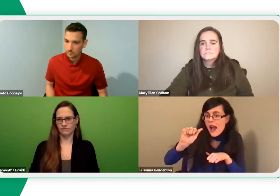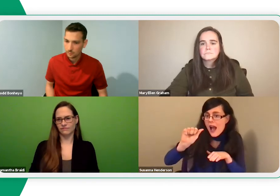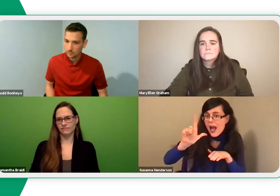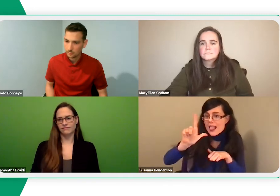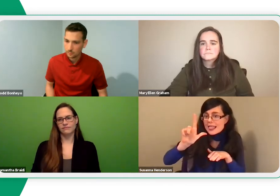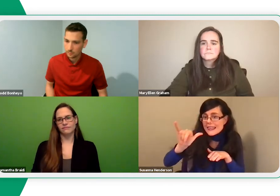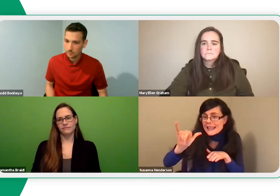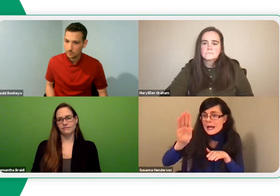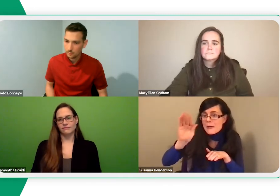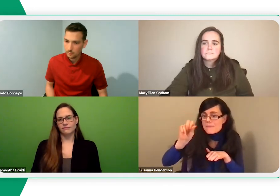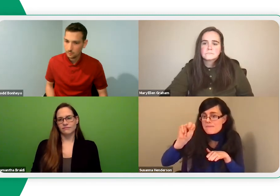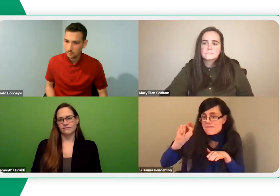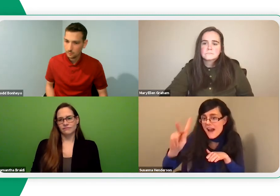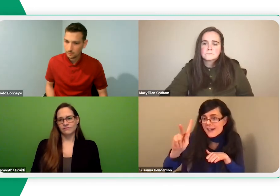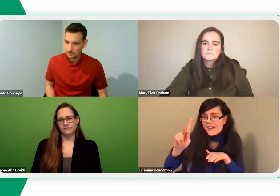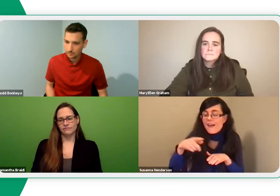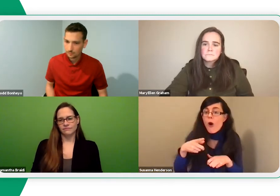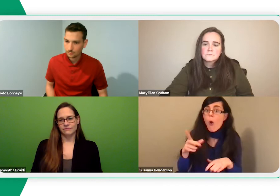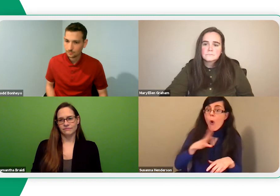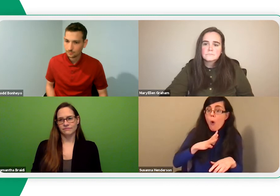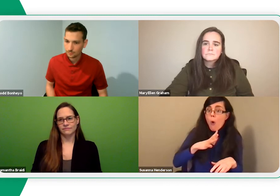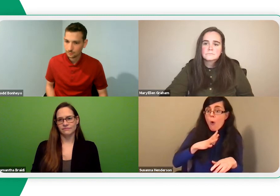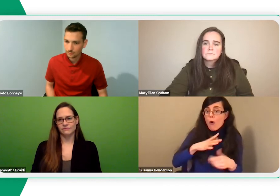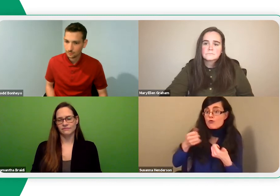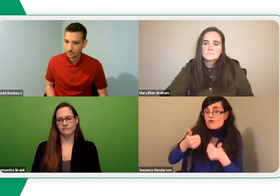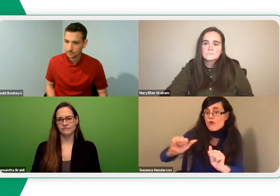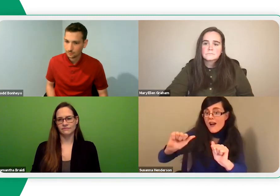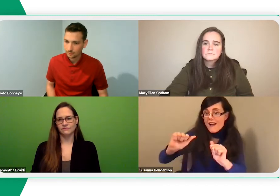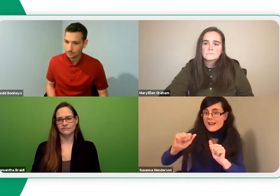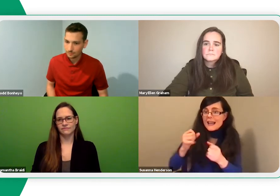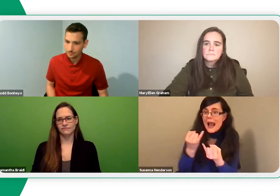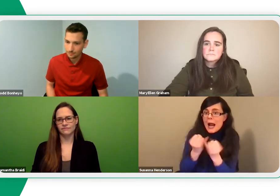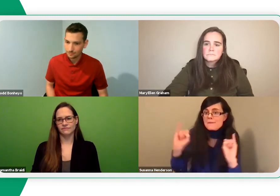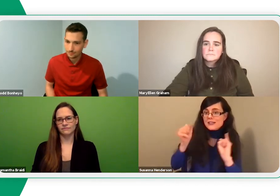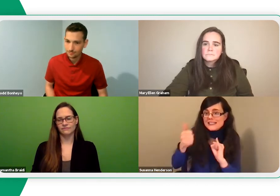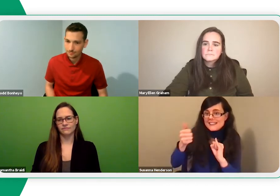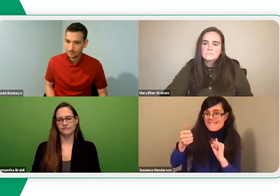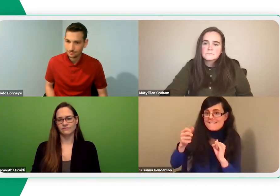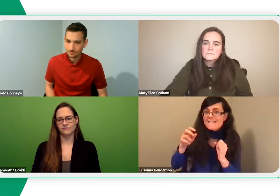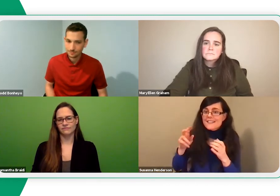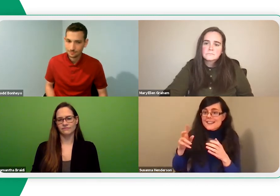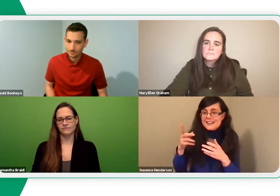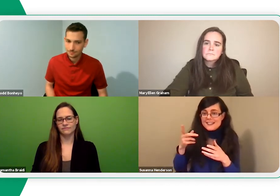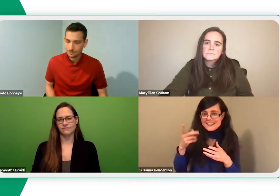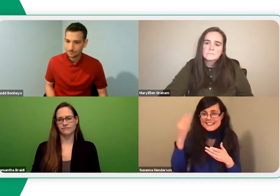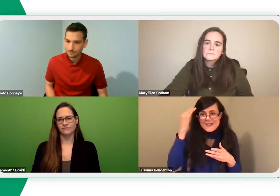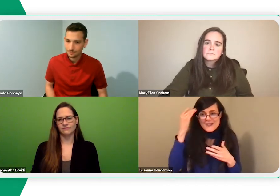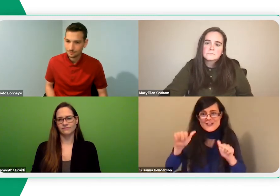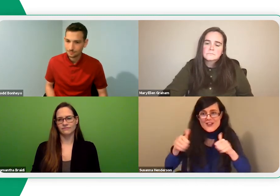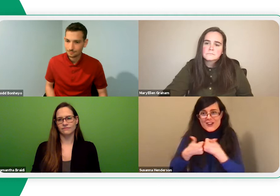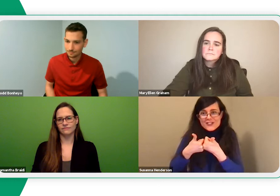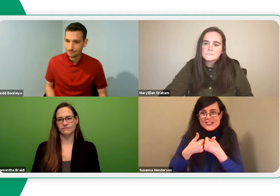their name on their electric bill. Maybe you have an ally bank that will help you to